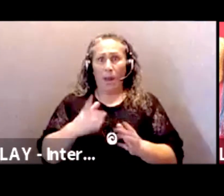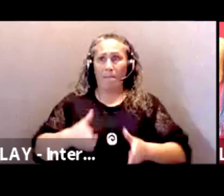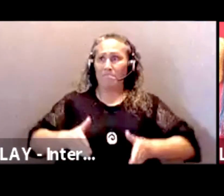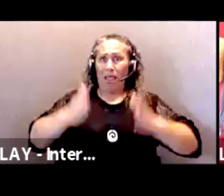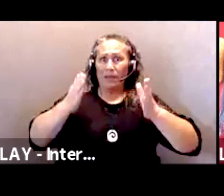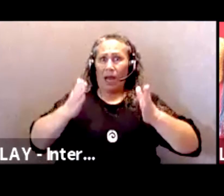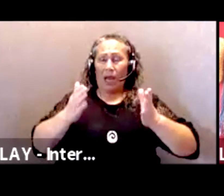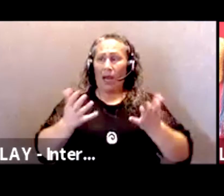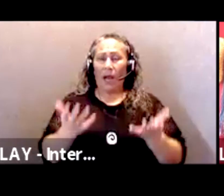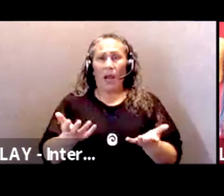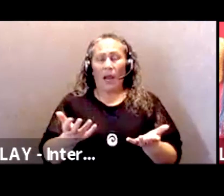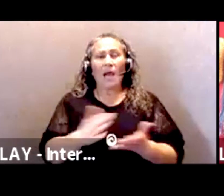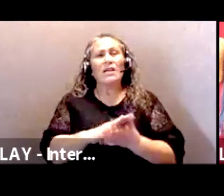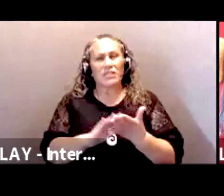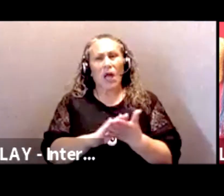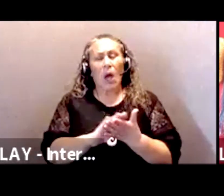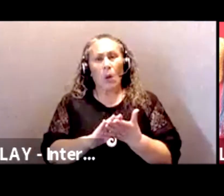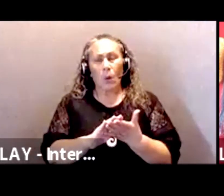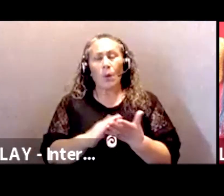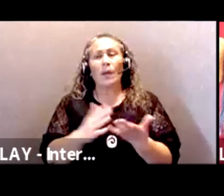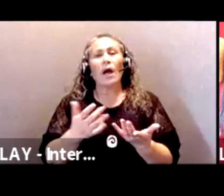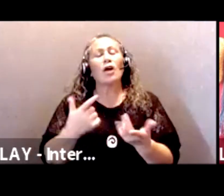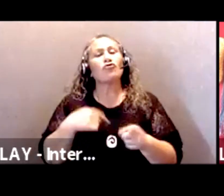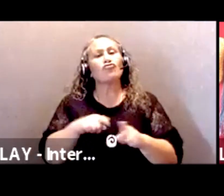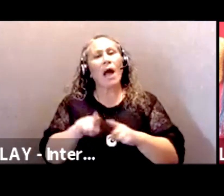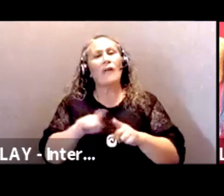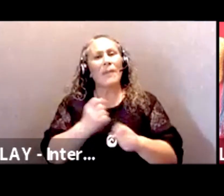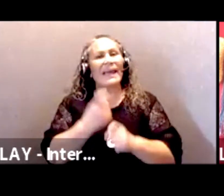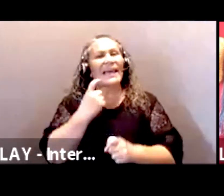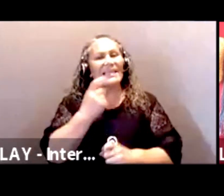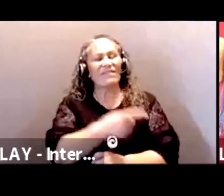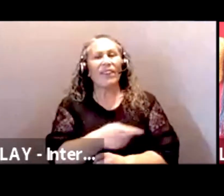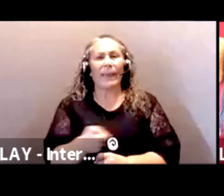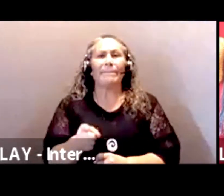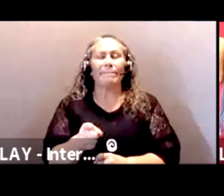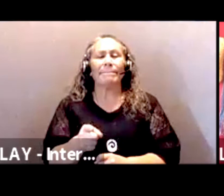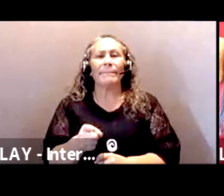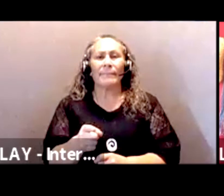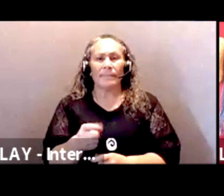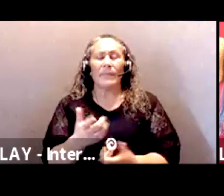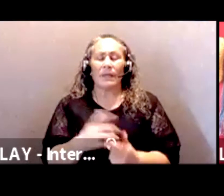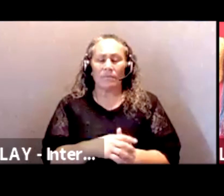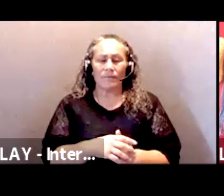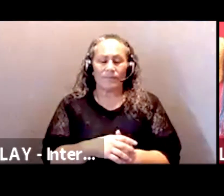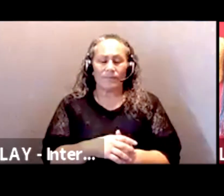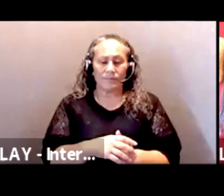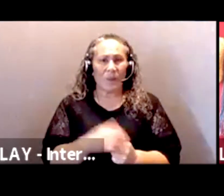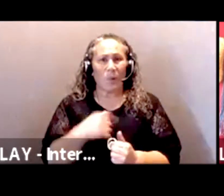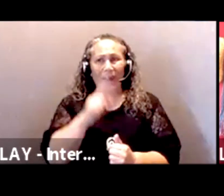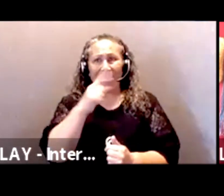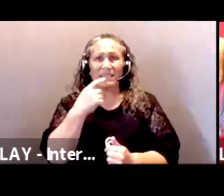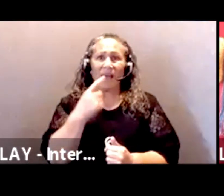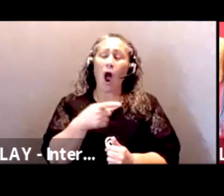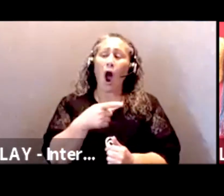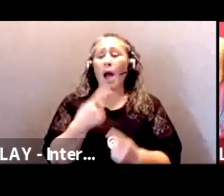the ability to stay away from other people harder. We can't just say something, expect everyone